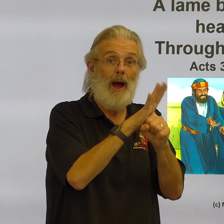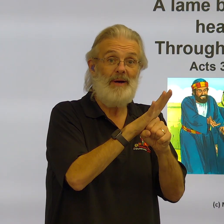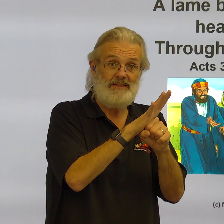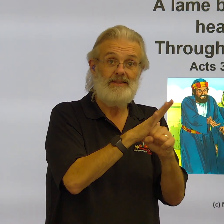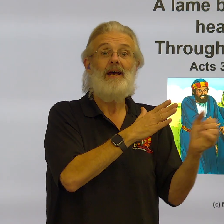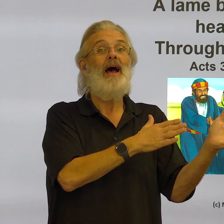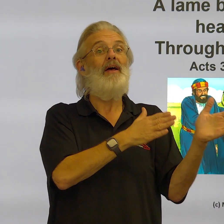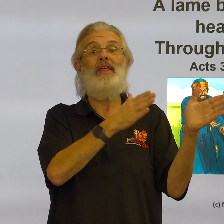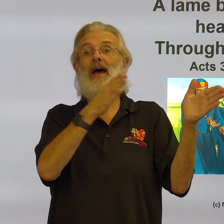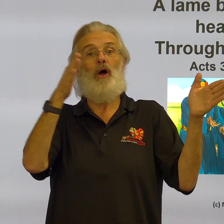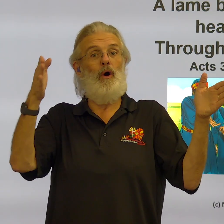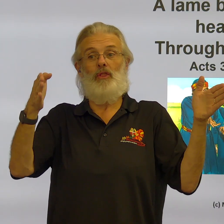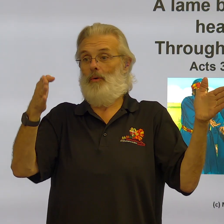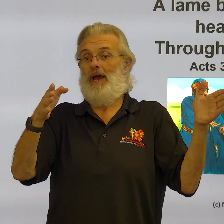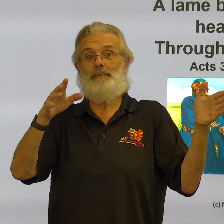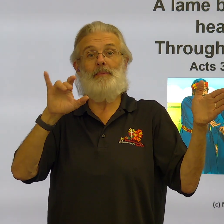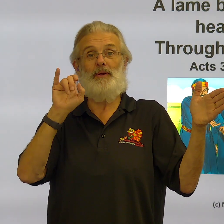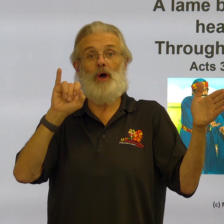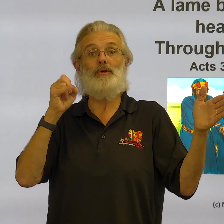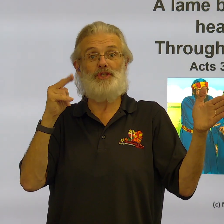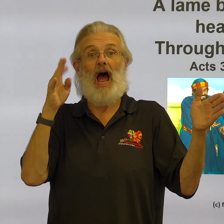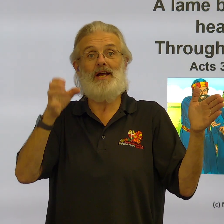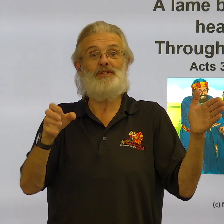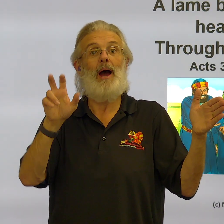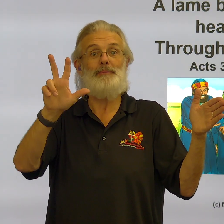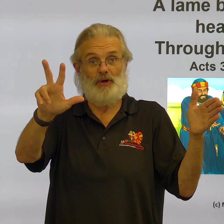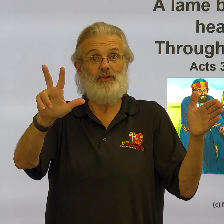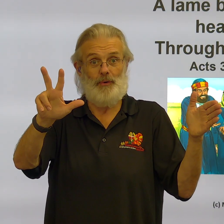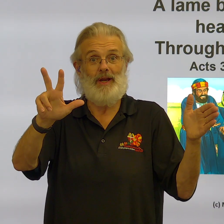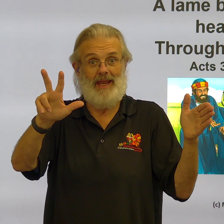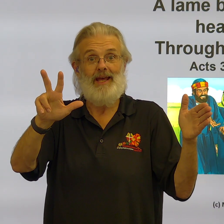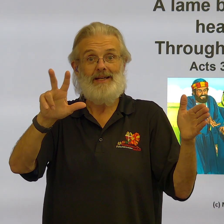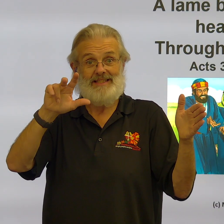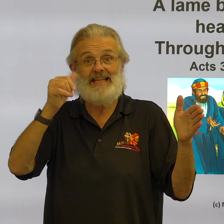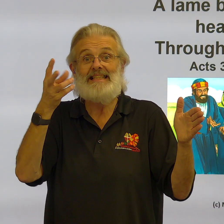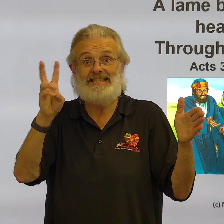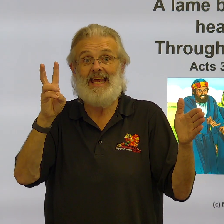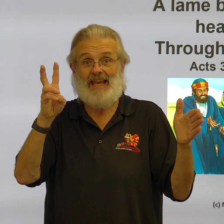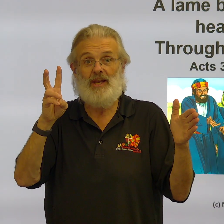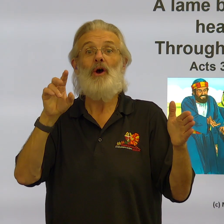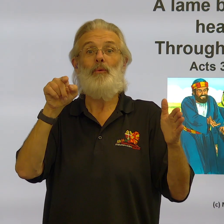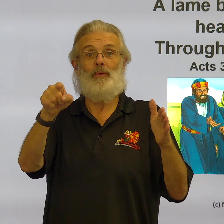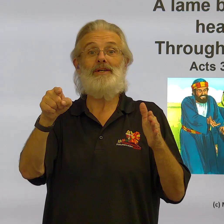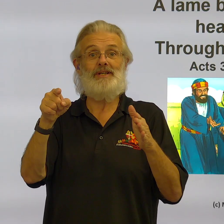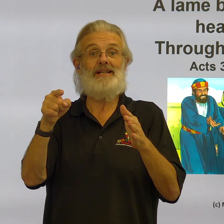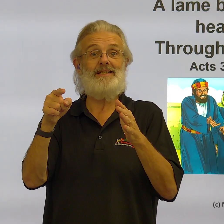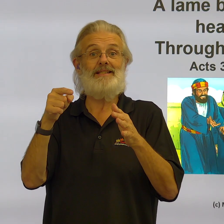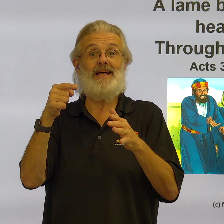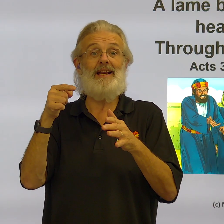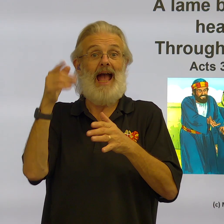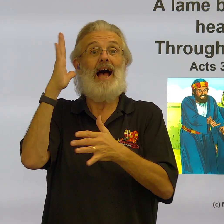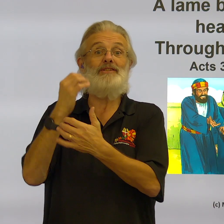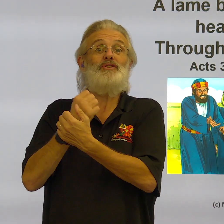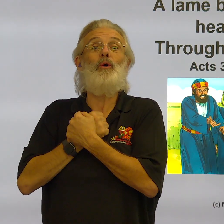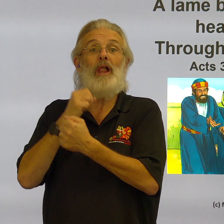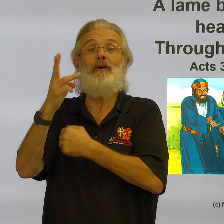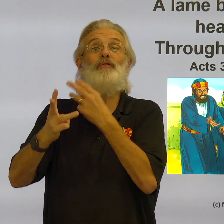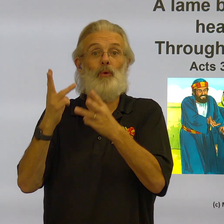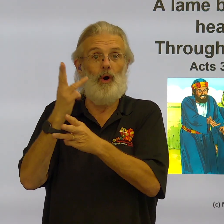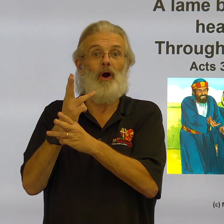promise. And then all the way, people know John chapter 3:16, which is that God so loved the world.